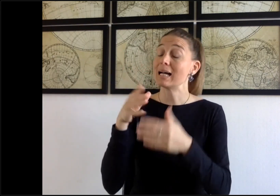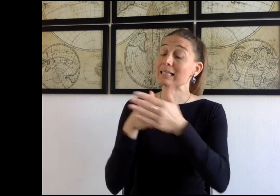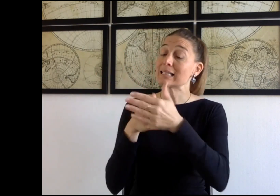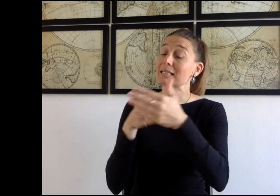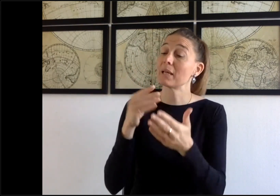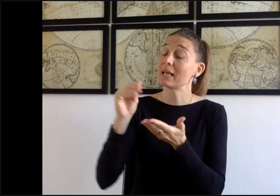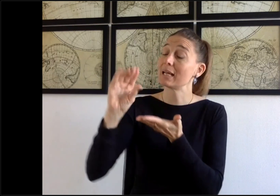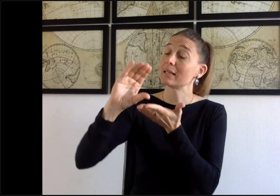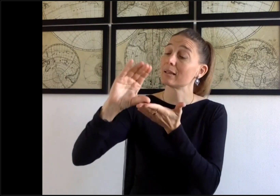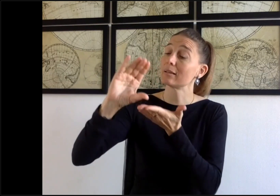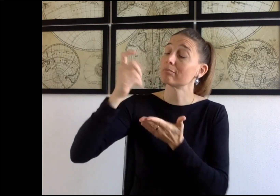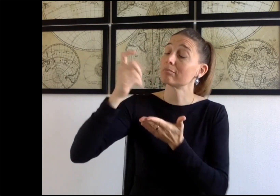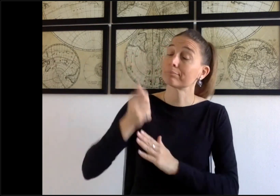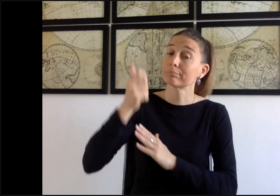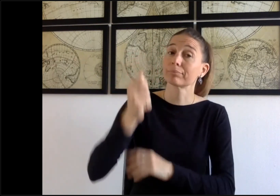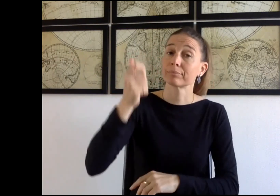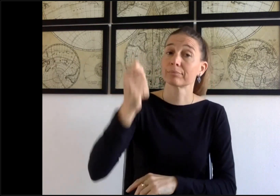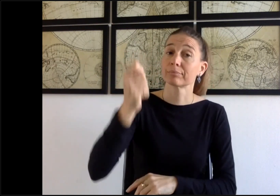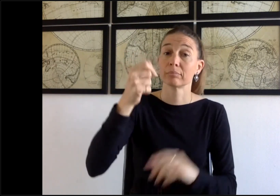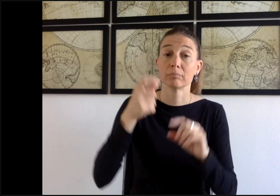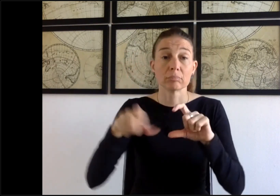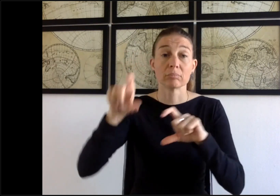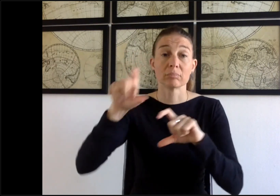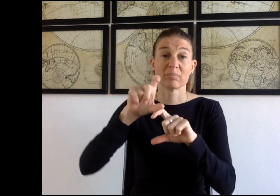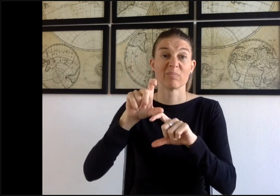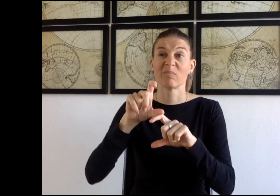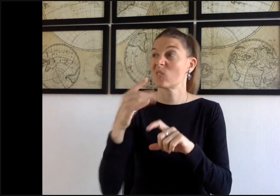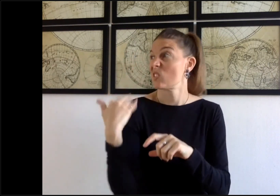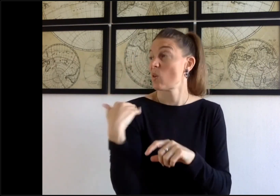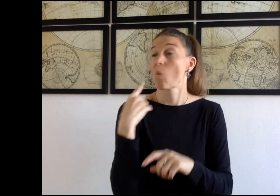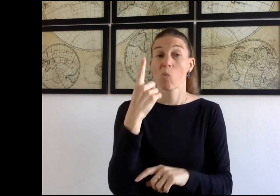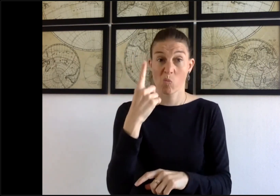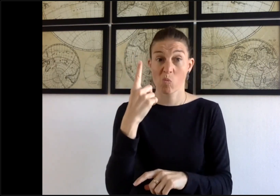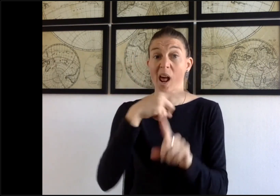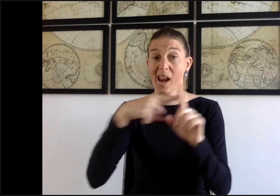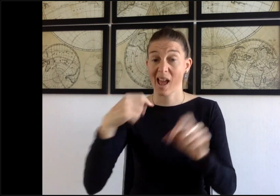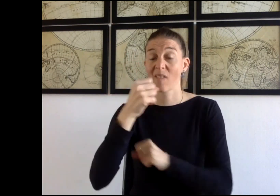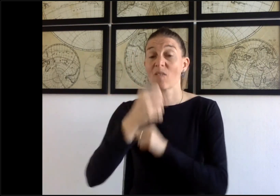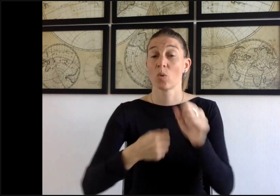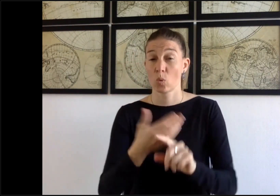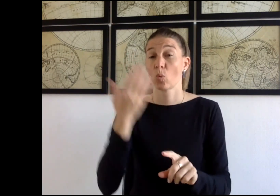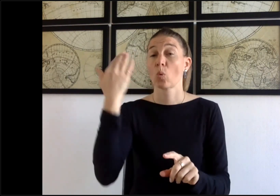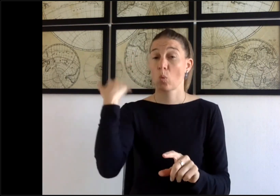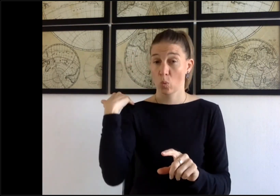just 1.5 years ago that I can say it increased again. So I'm